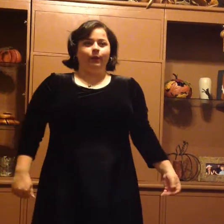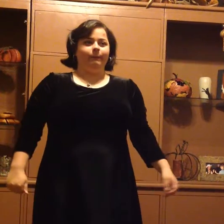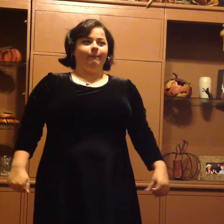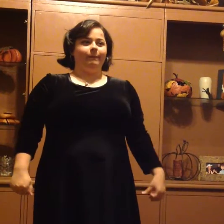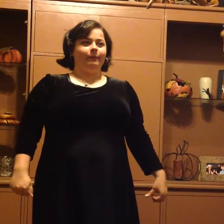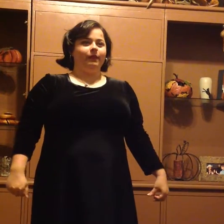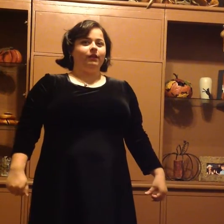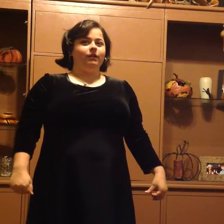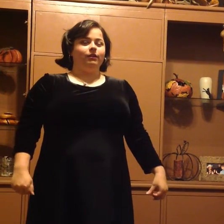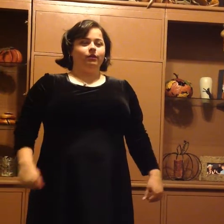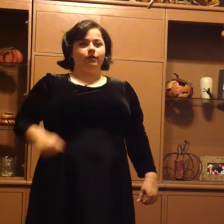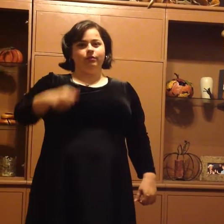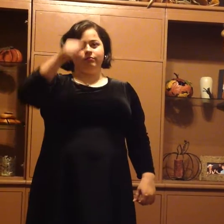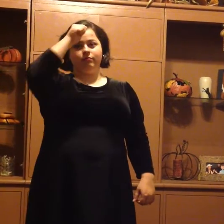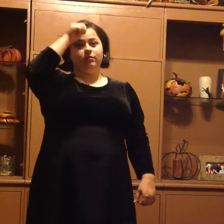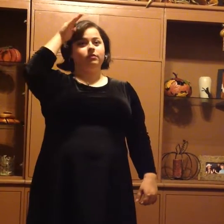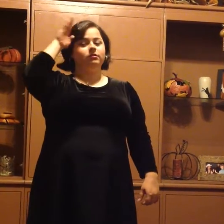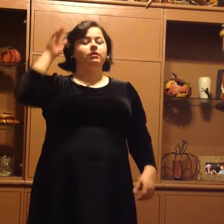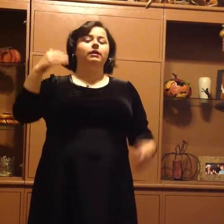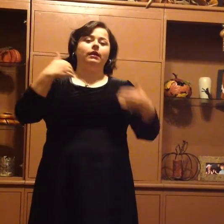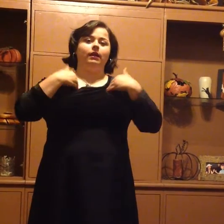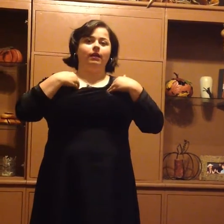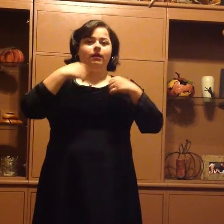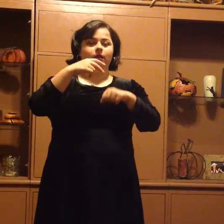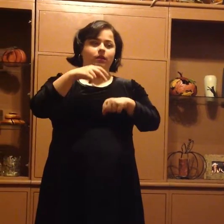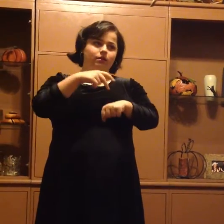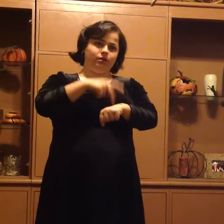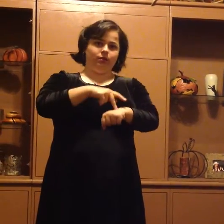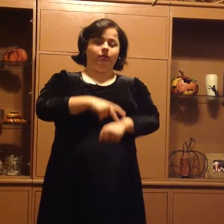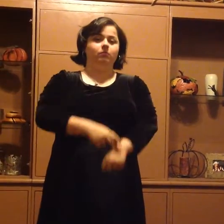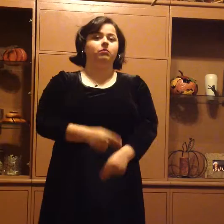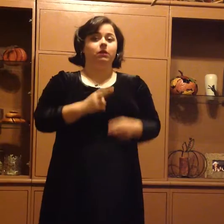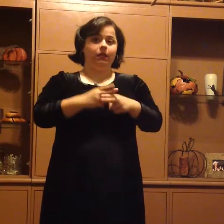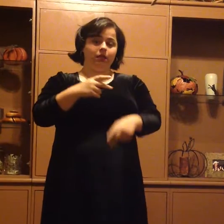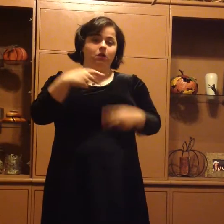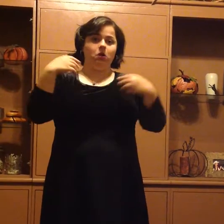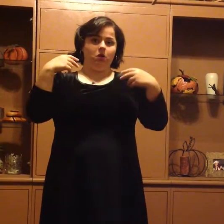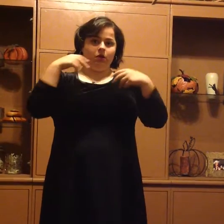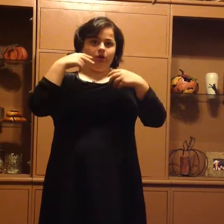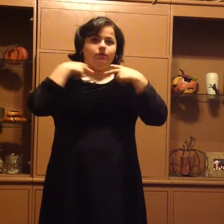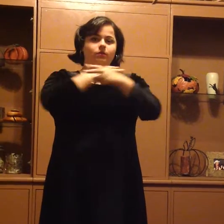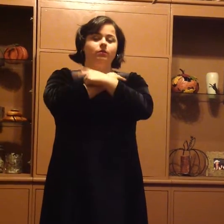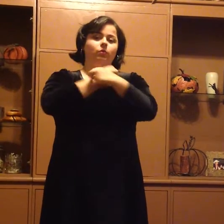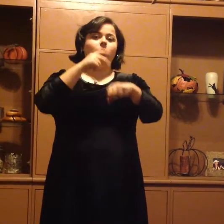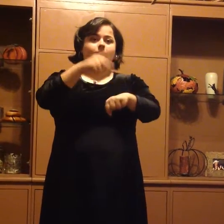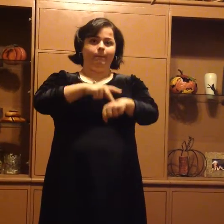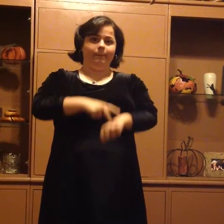in. There's a park down in Australia named Koala Park where real teddy bears live in trees.